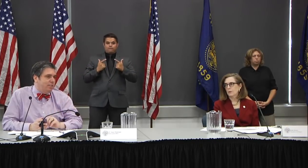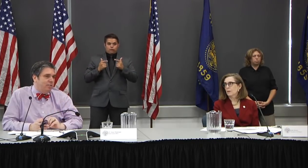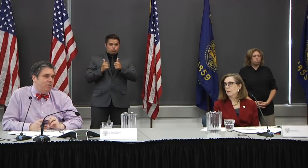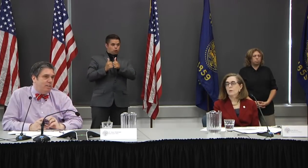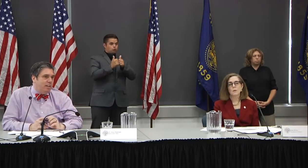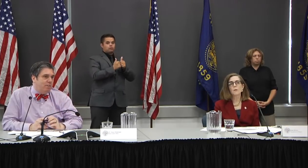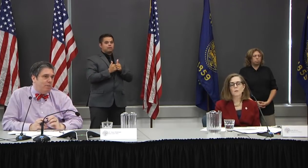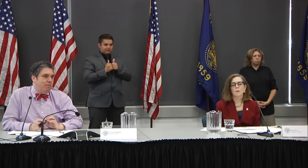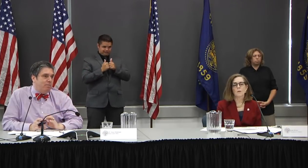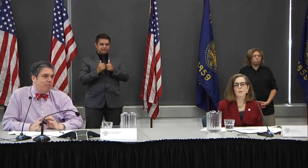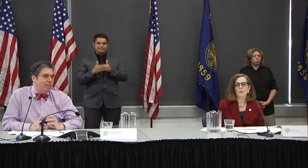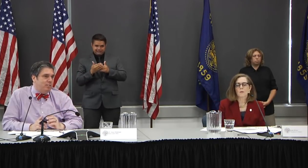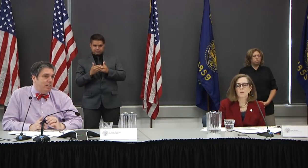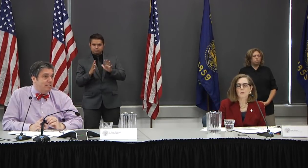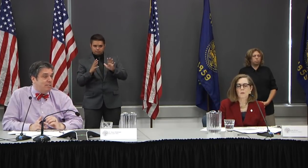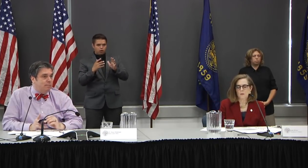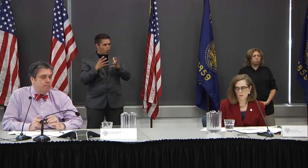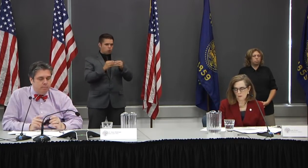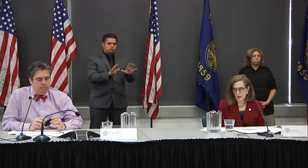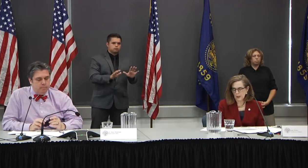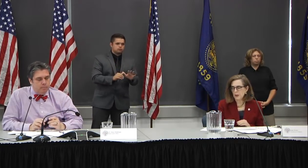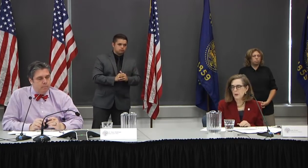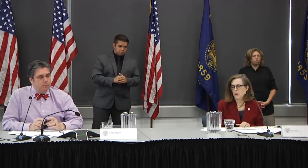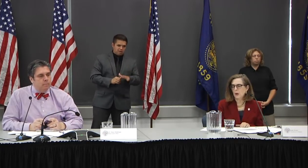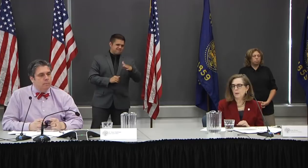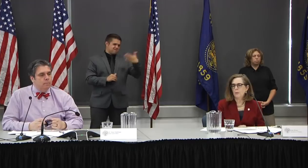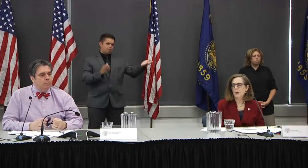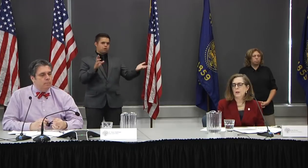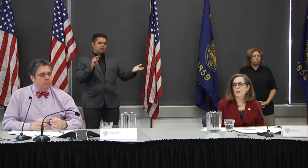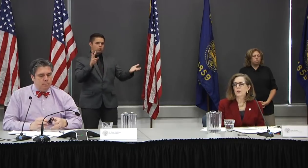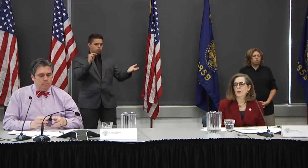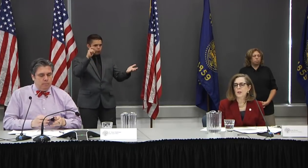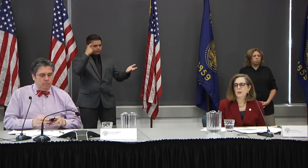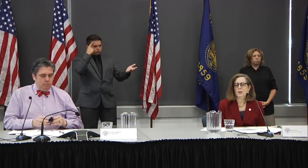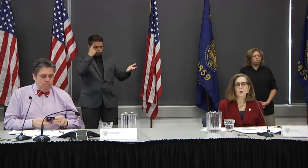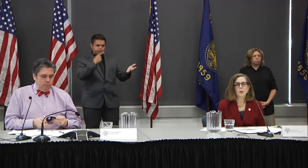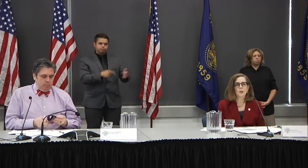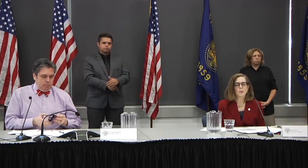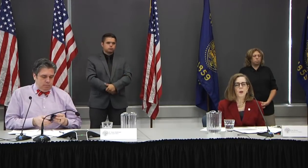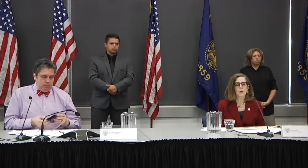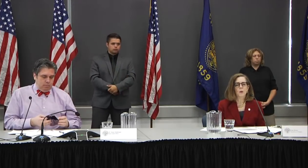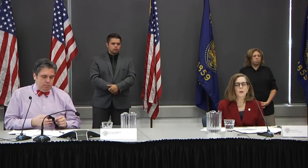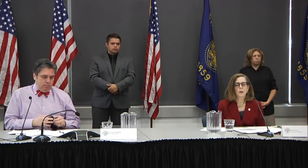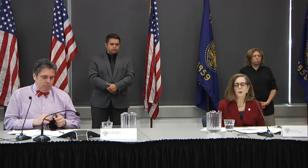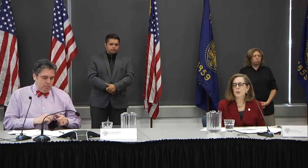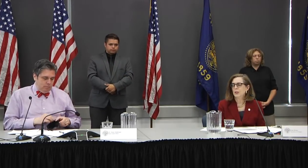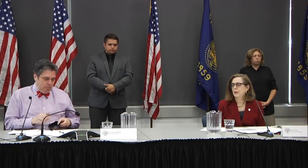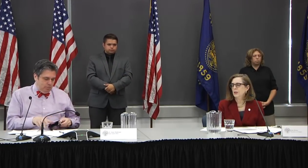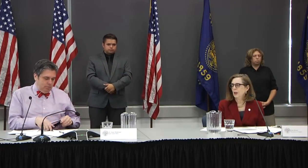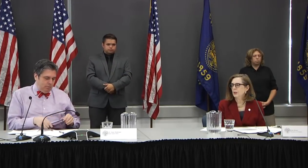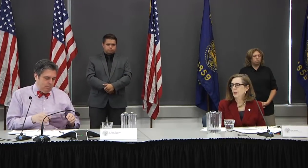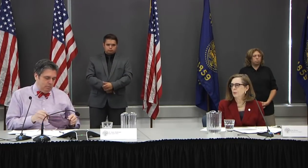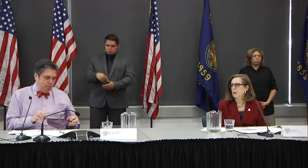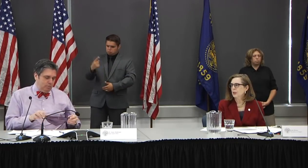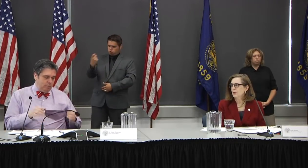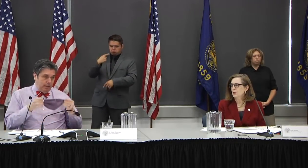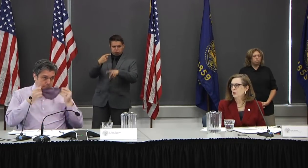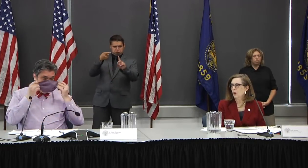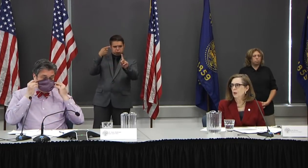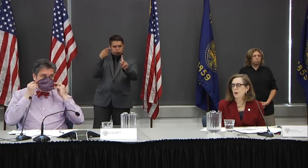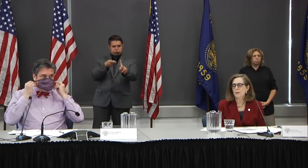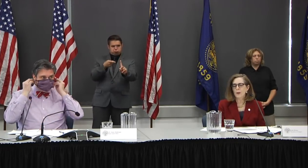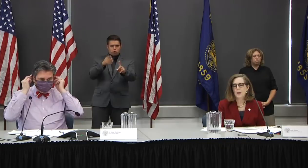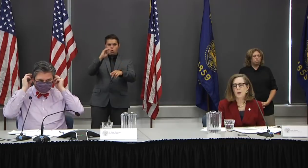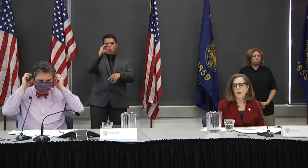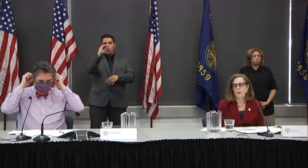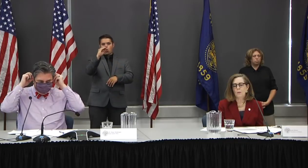And I'll turn it over to Governor Brown for the rest of your answer. Thank you. The short answer to your question about Oregon OSHA is yes, I believe they're